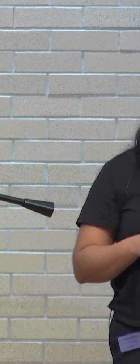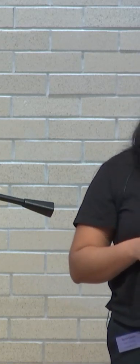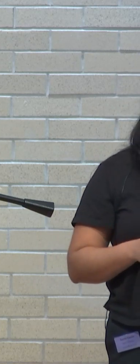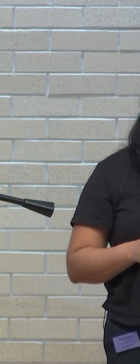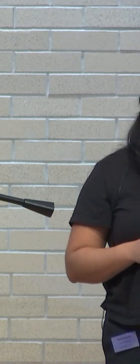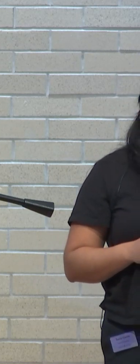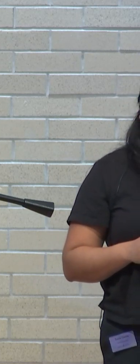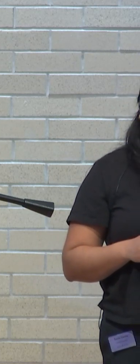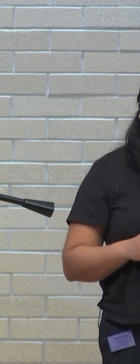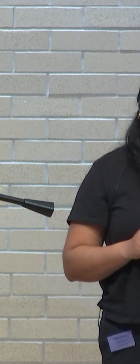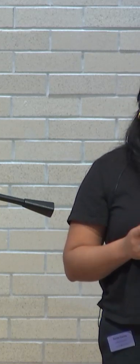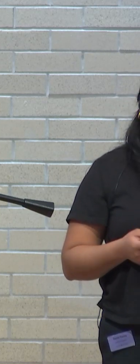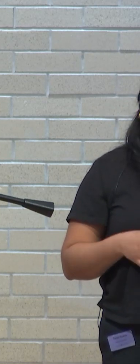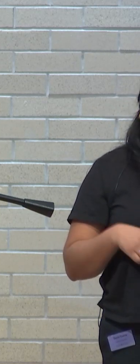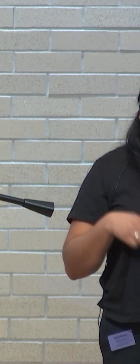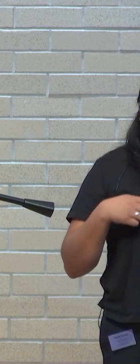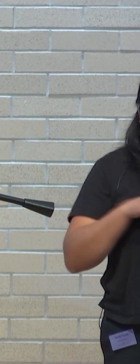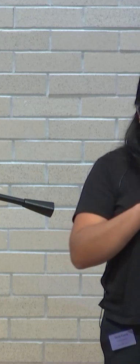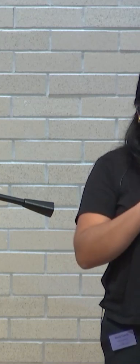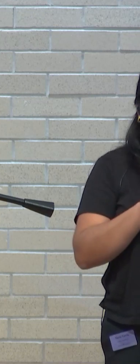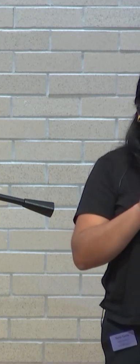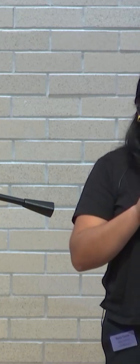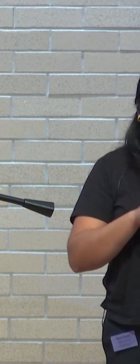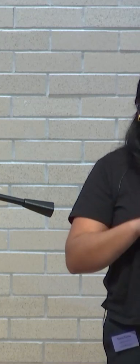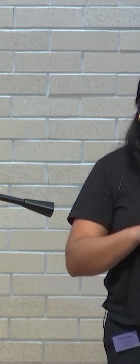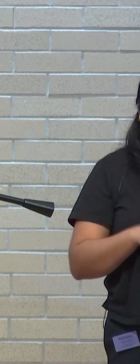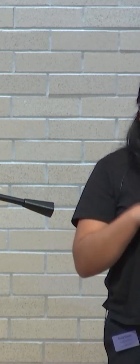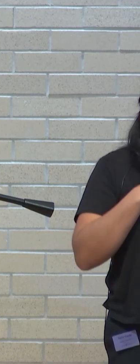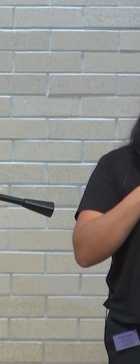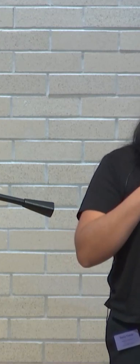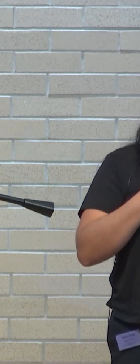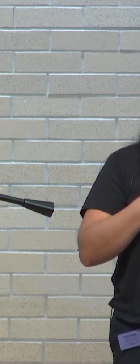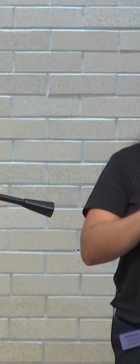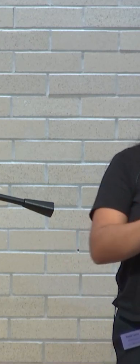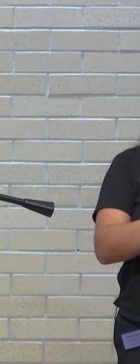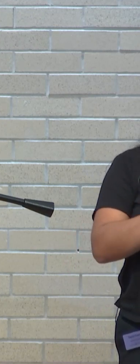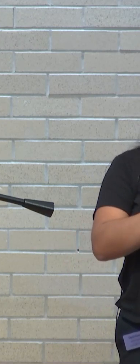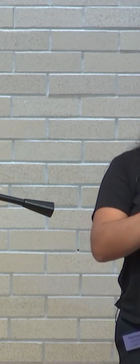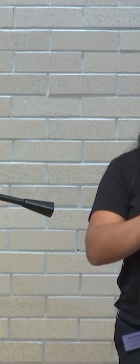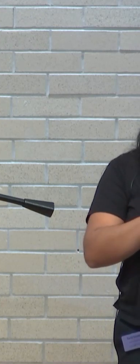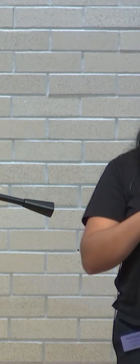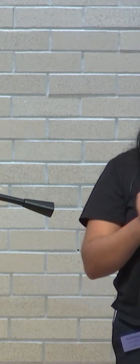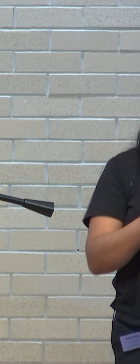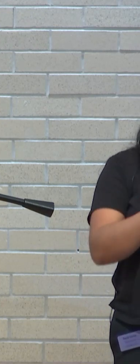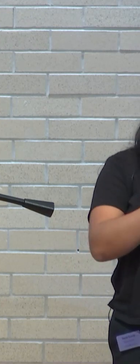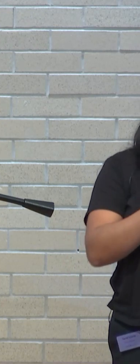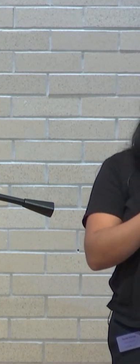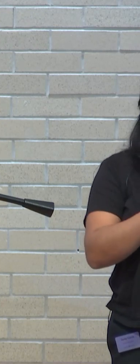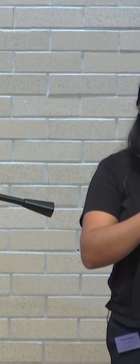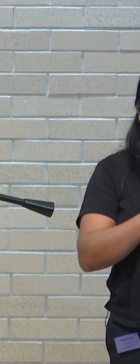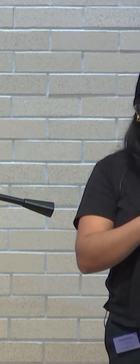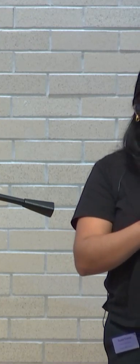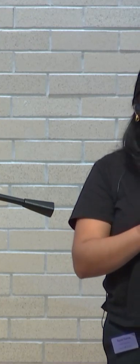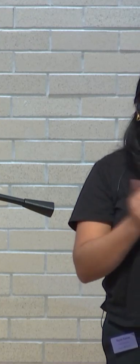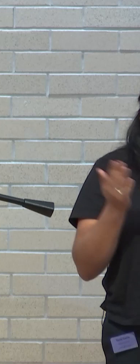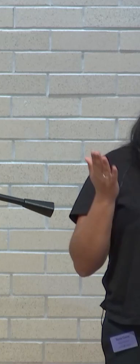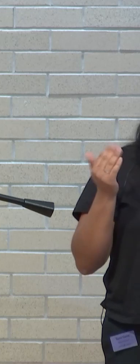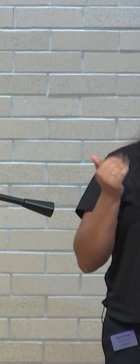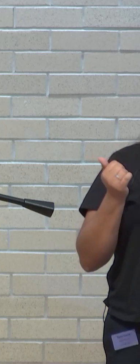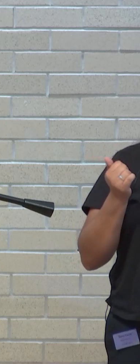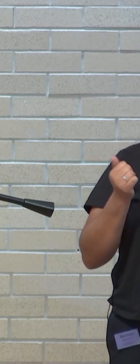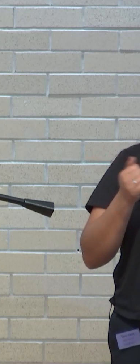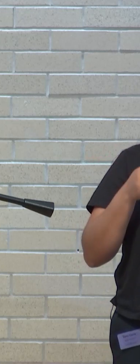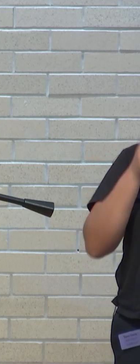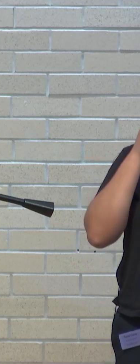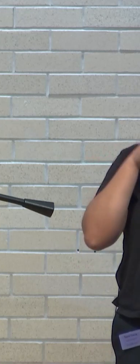meet and our hearts, once all beaten, now all together beat. Come, look